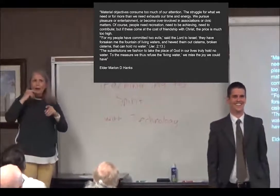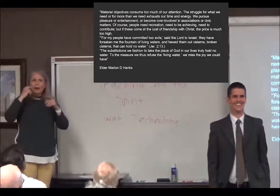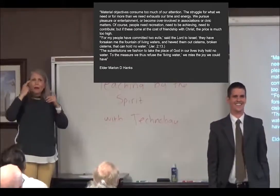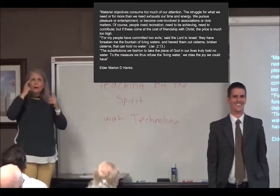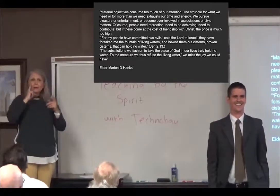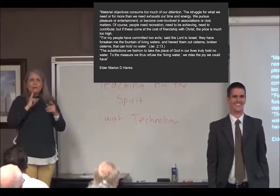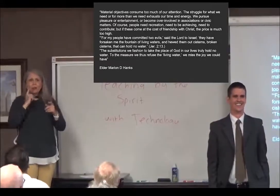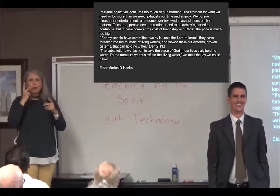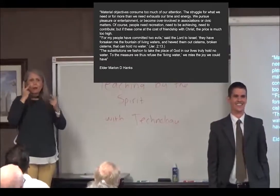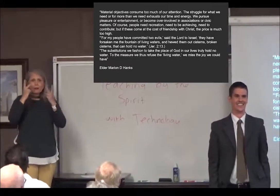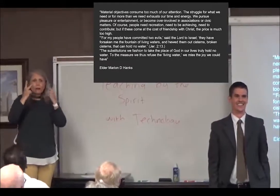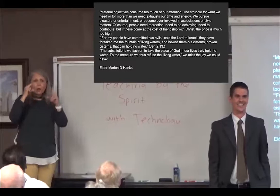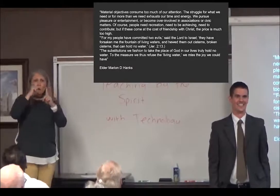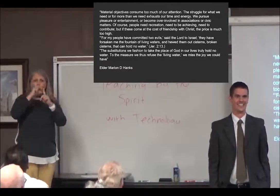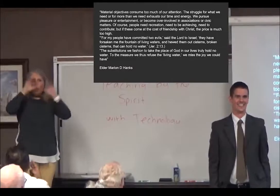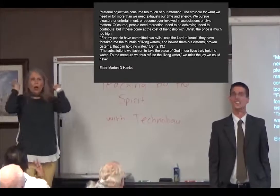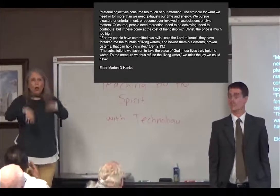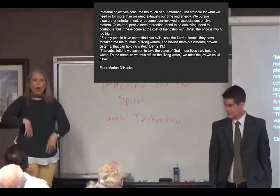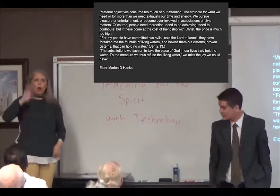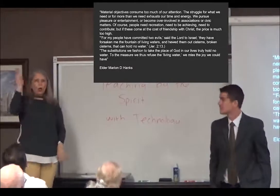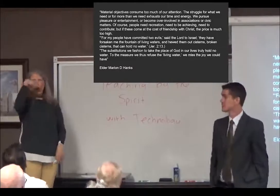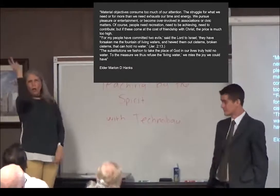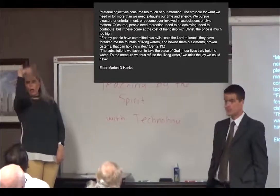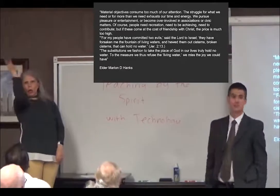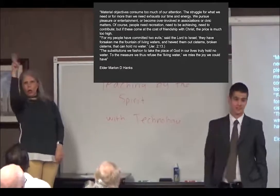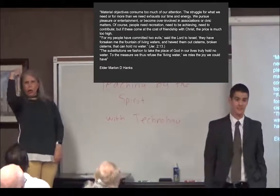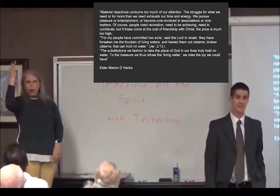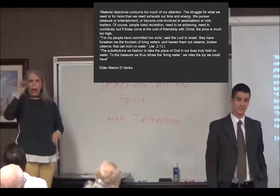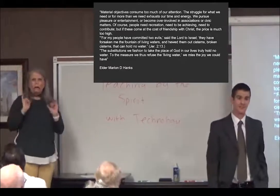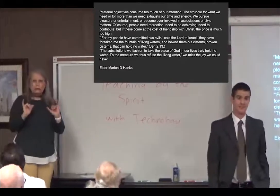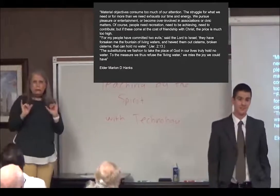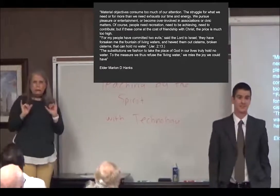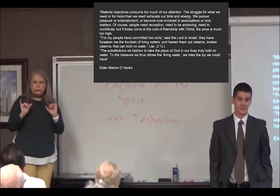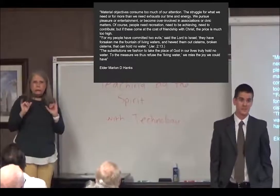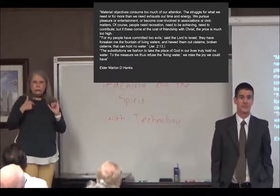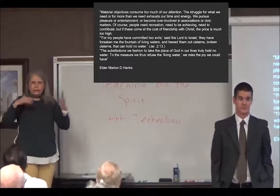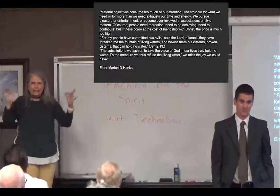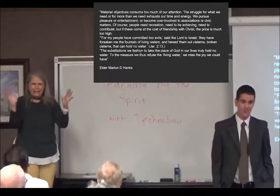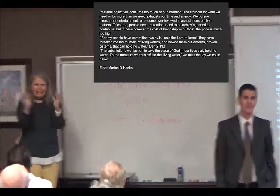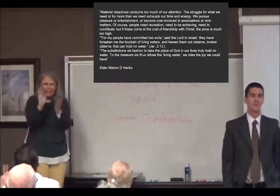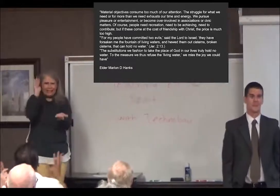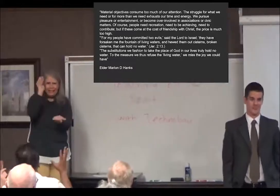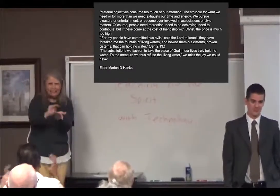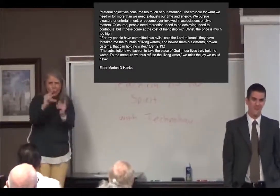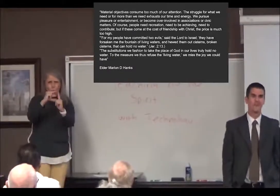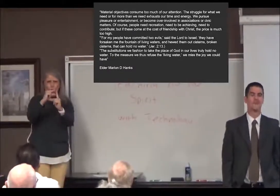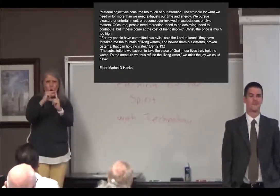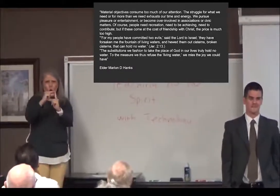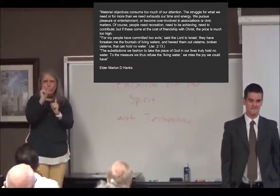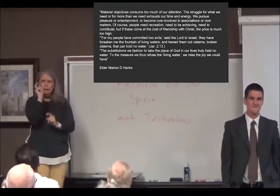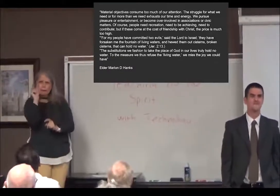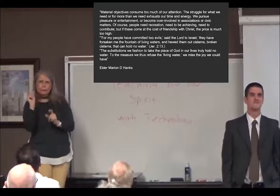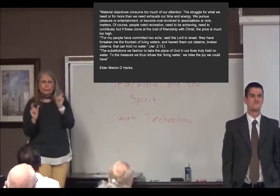the past that deaf, if they see big words, they just ignore it. Yeah, you know what? Got to make smaller